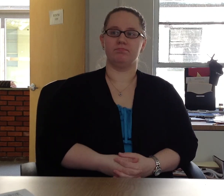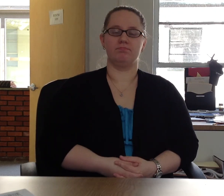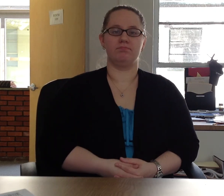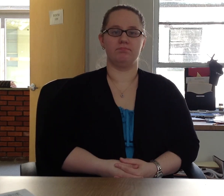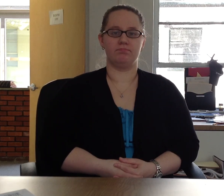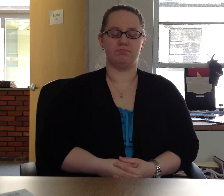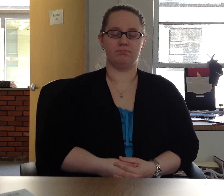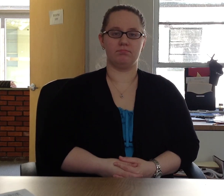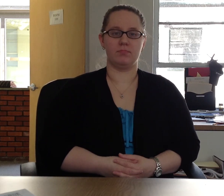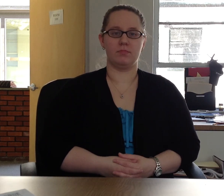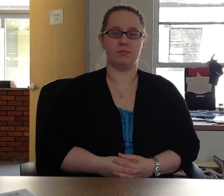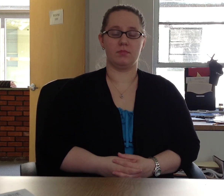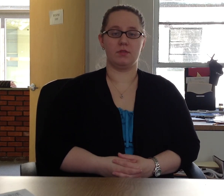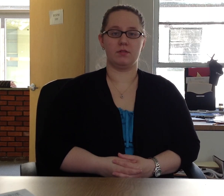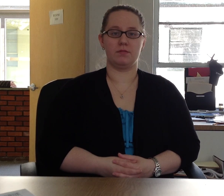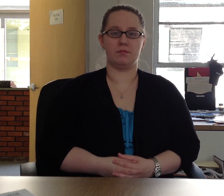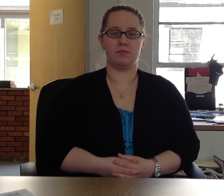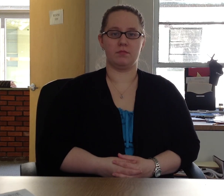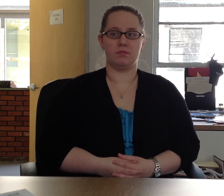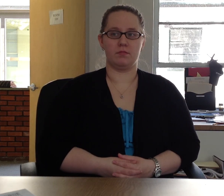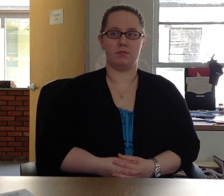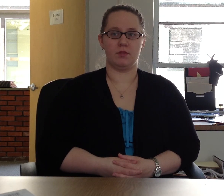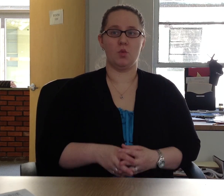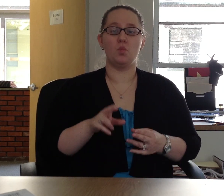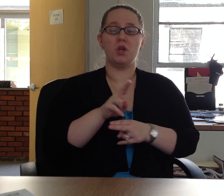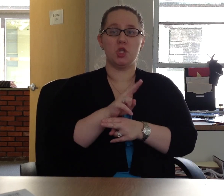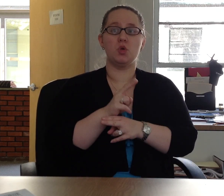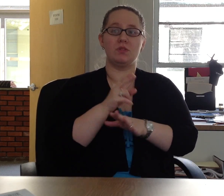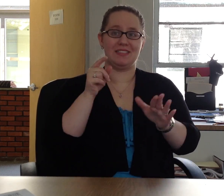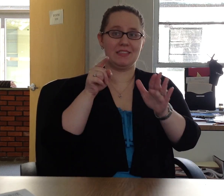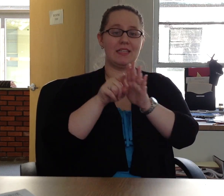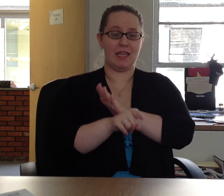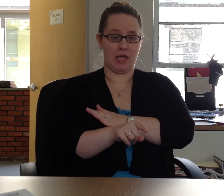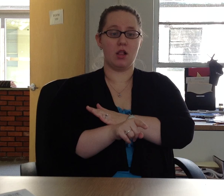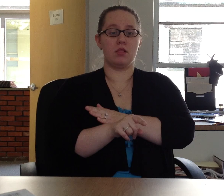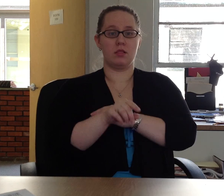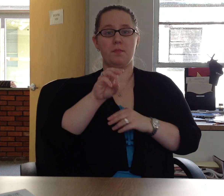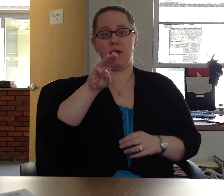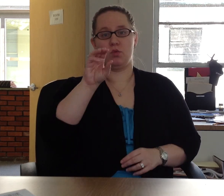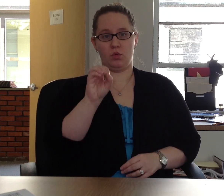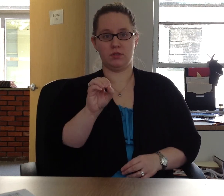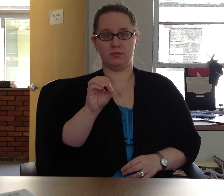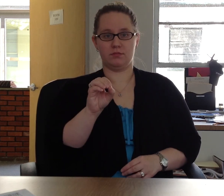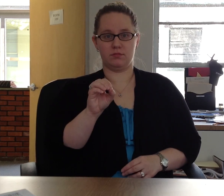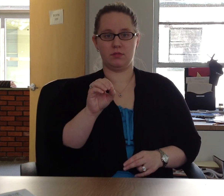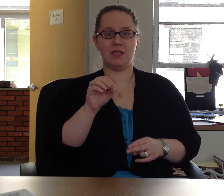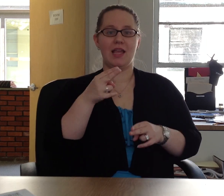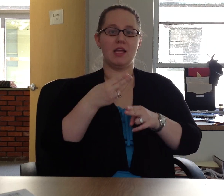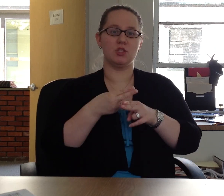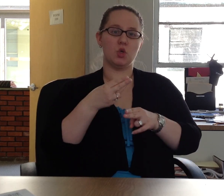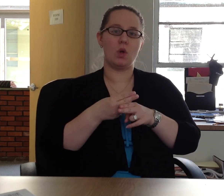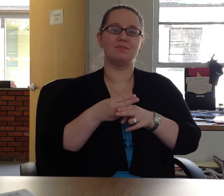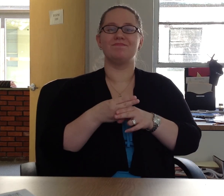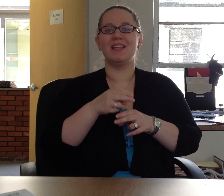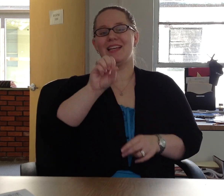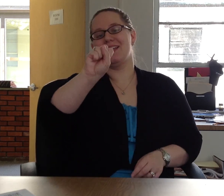When used to kill pathogenic organism, it is called a sanitizer.